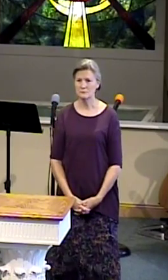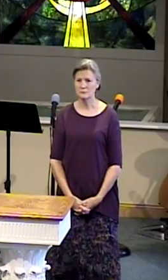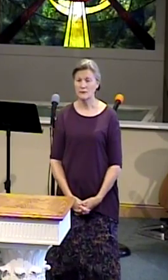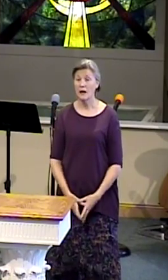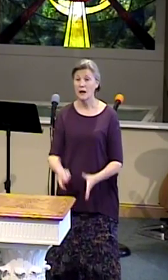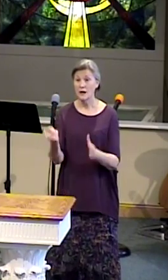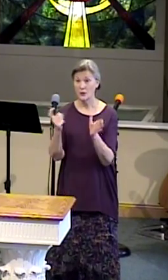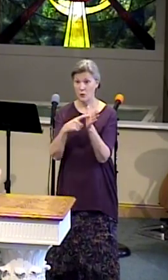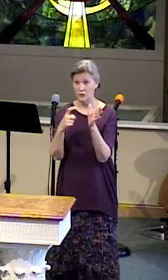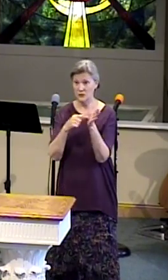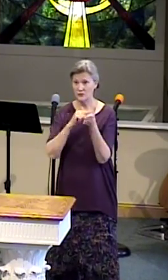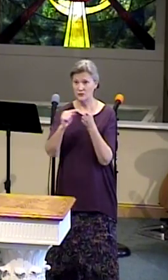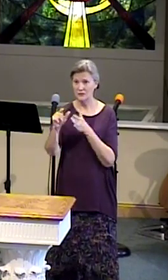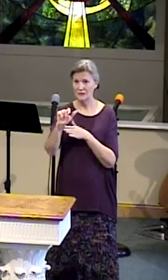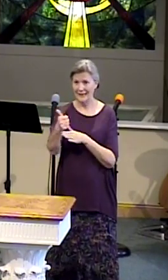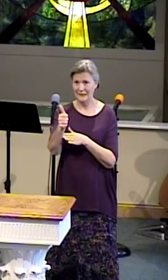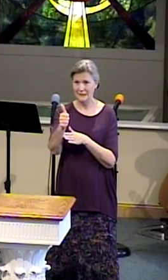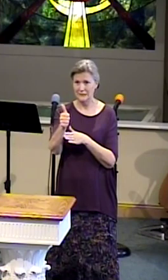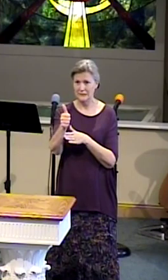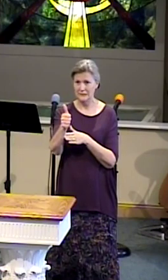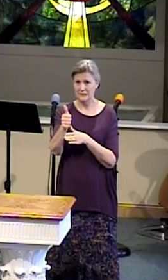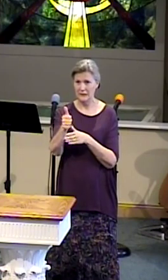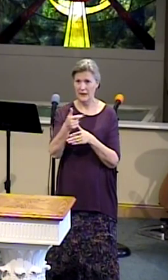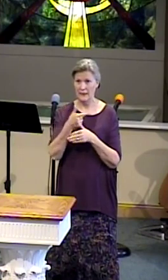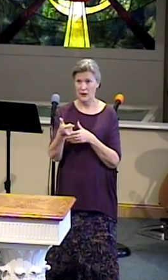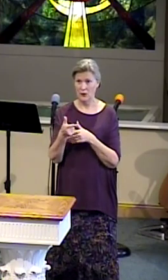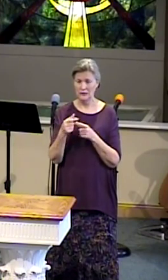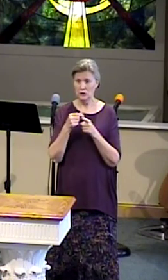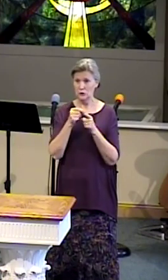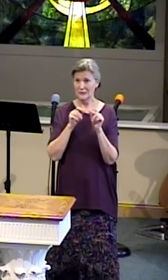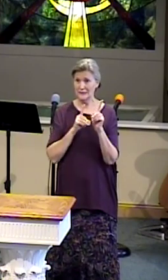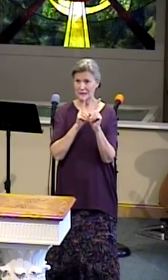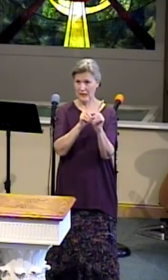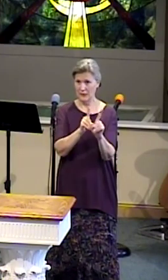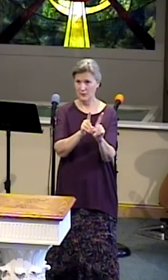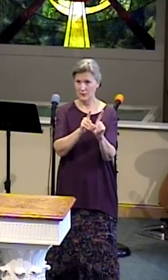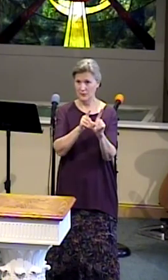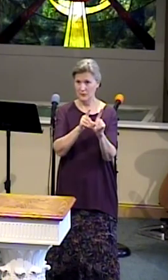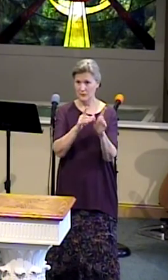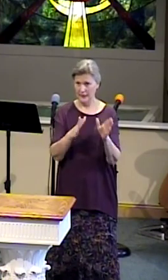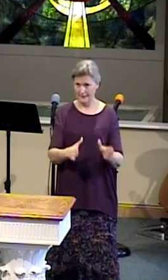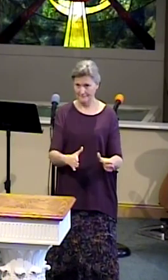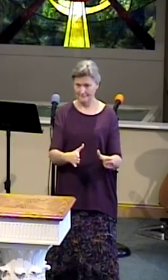Notice this in verse 10. There was a certain disciple at Damascus